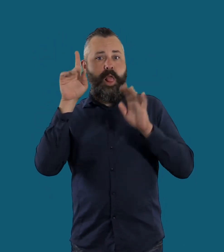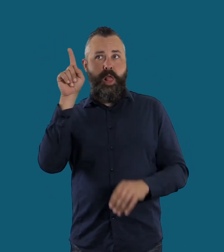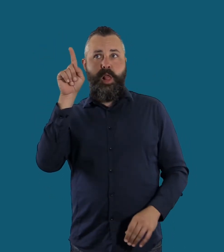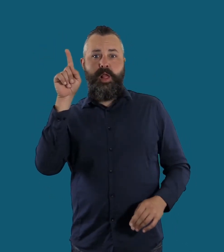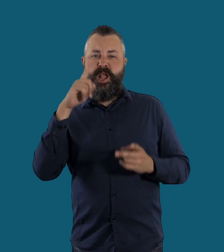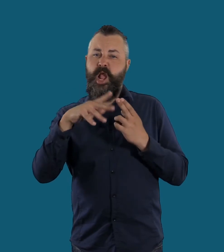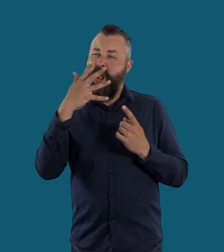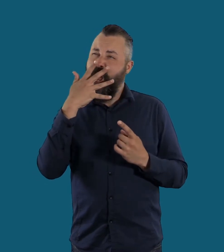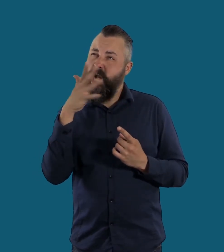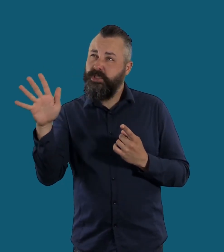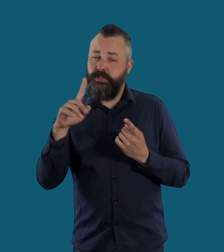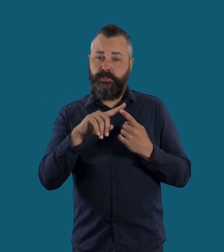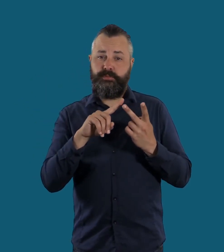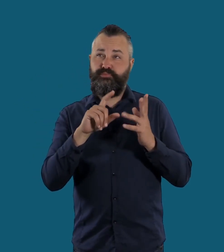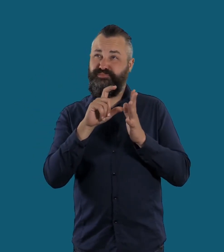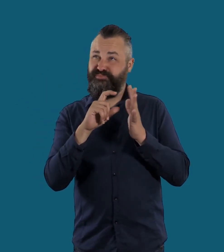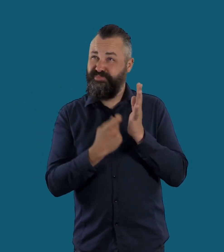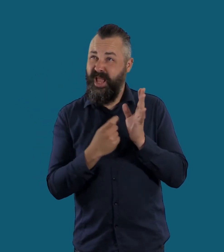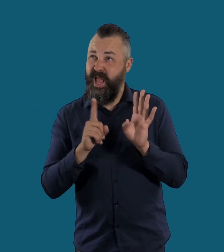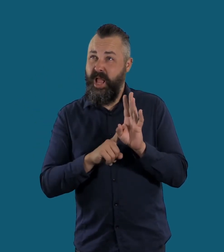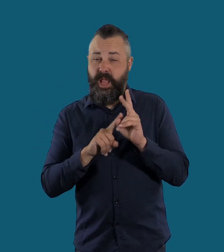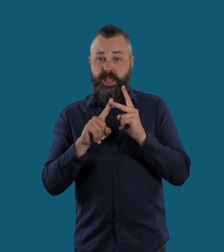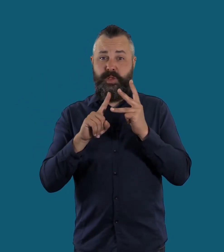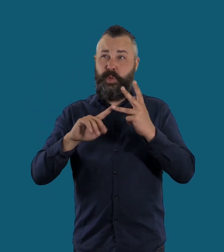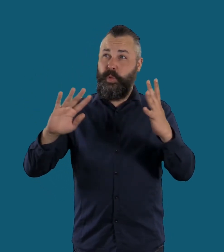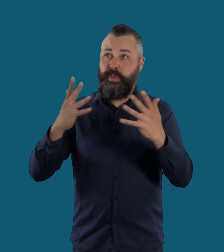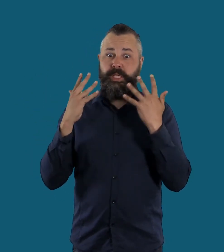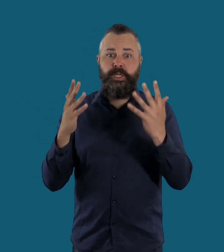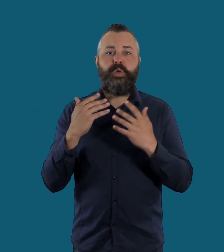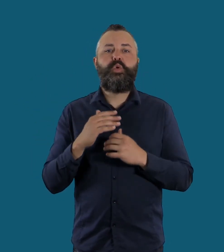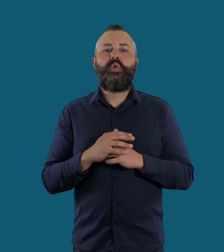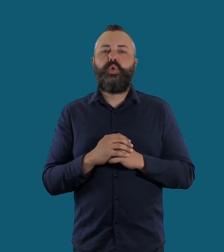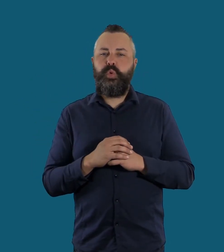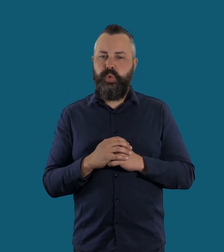seasonal conditions, such as hot and dry conditions.